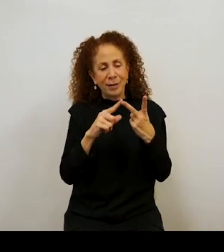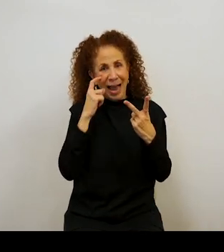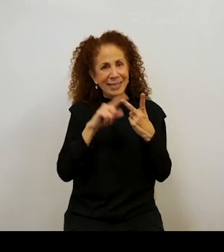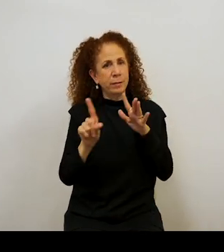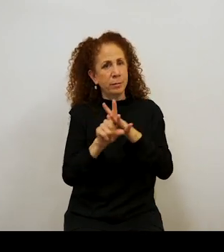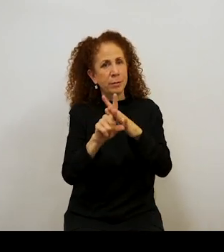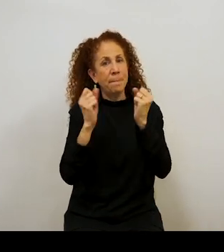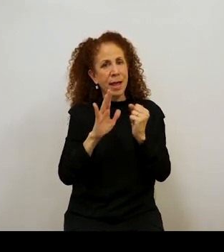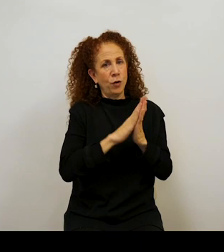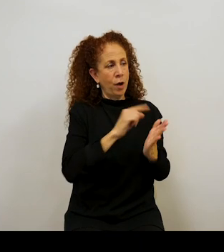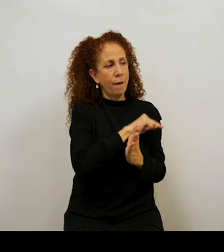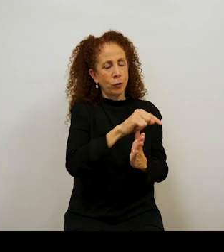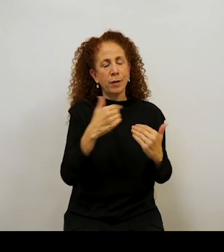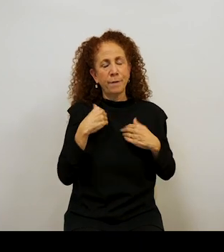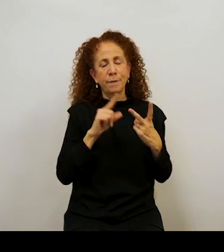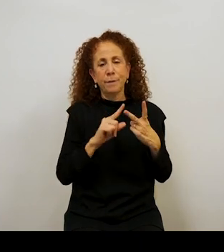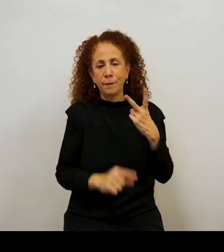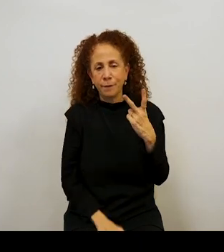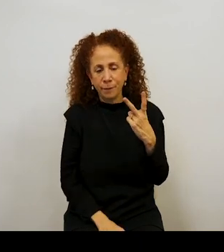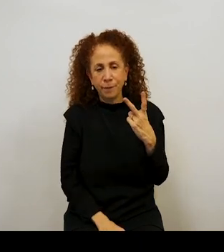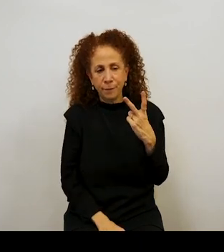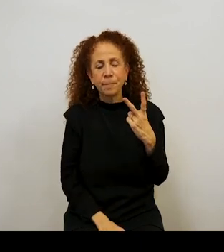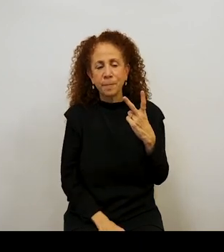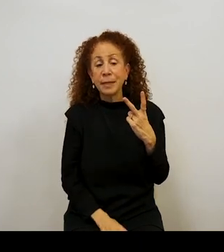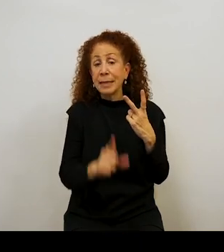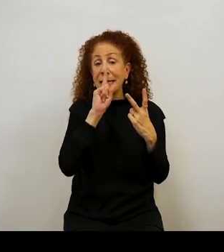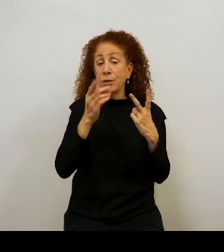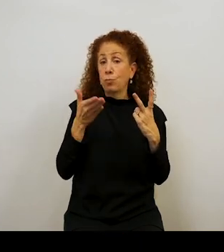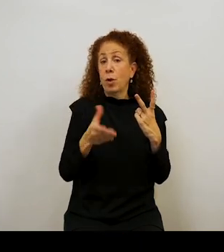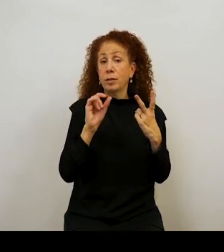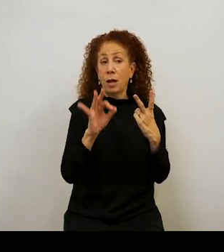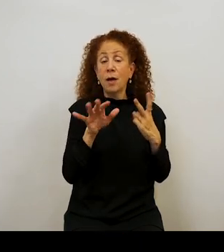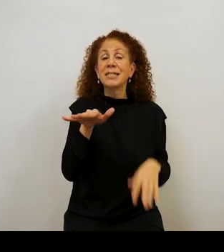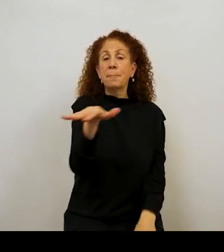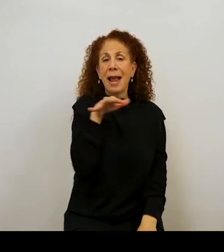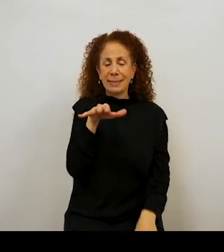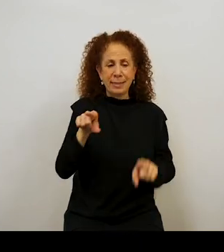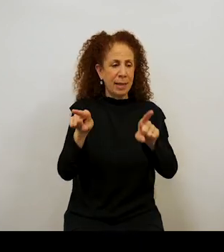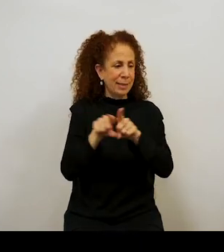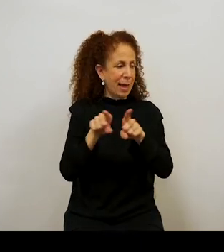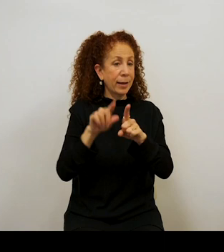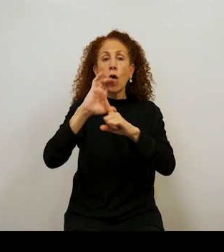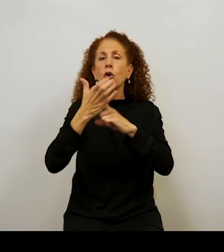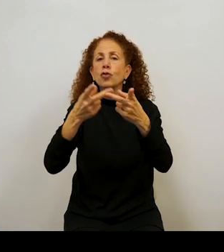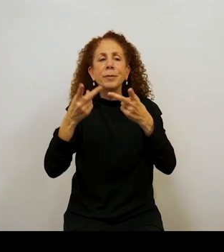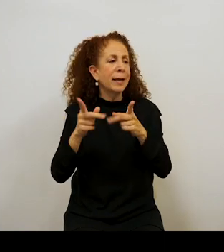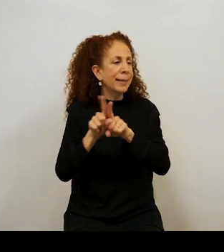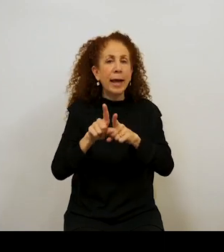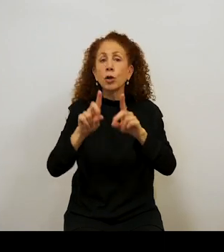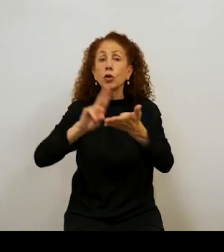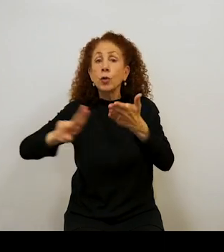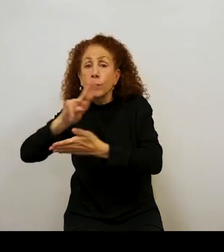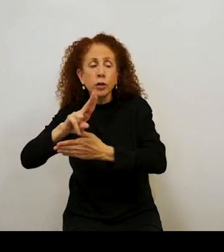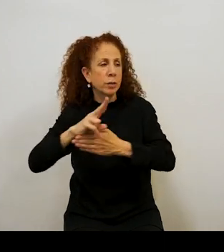prevalent across many of your novels is the presence of spaces like cultural institutions, like